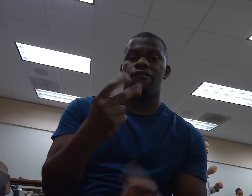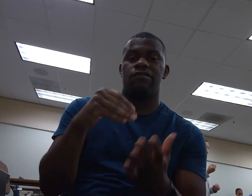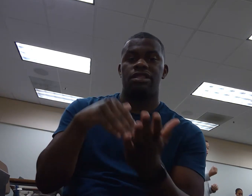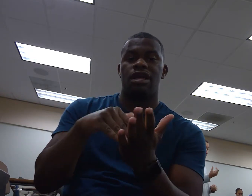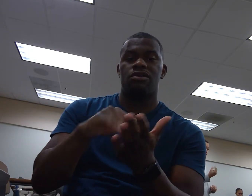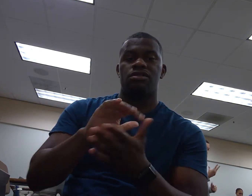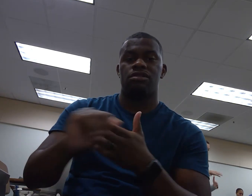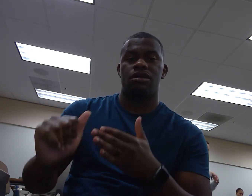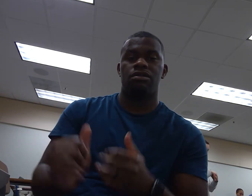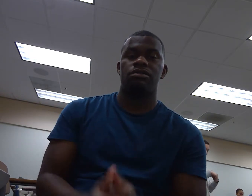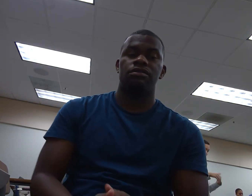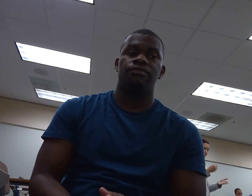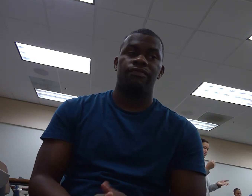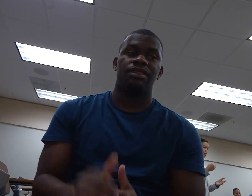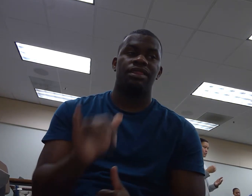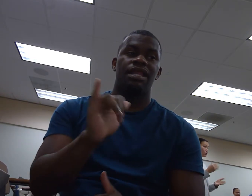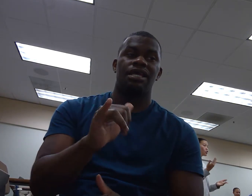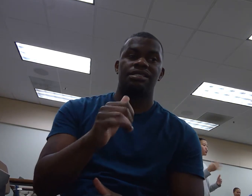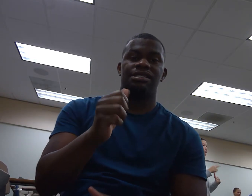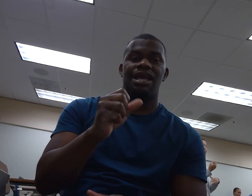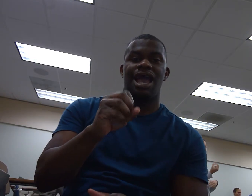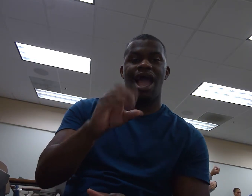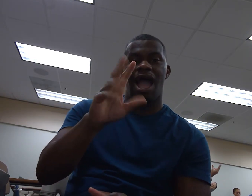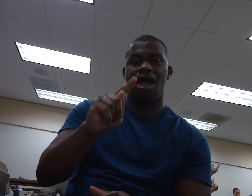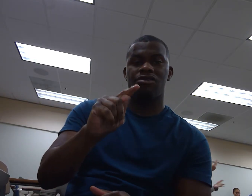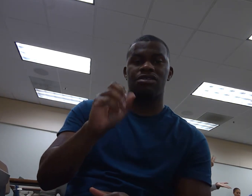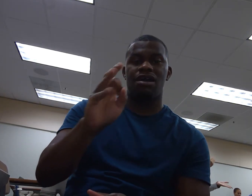$12,000 is out of pocket, or the effective